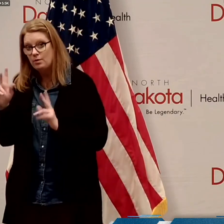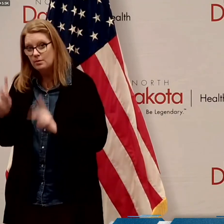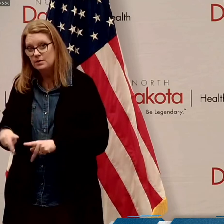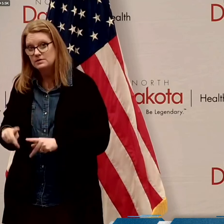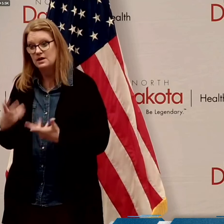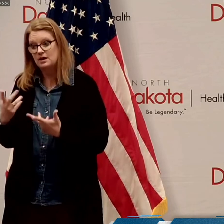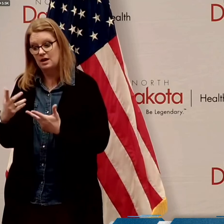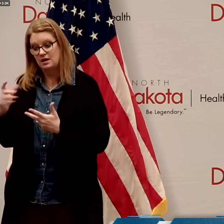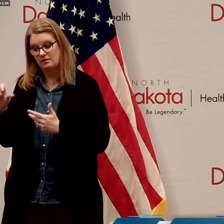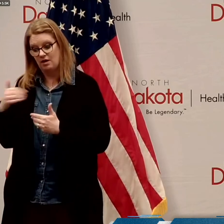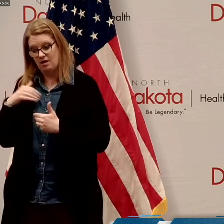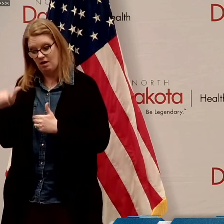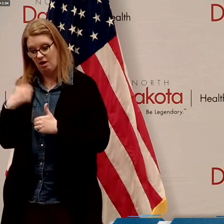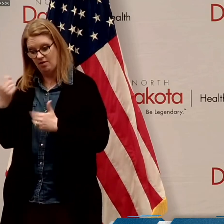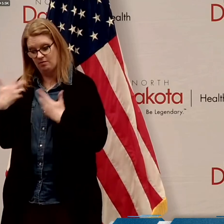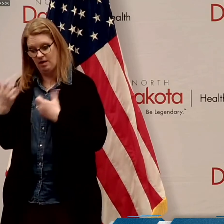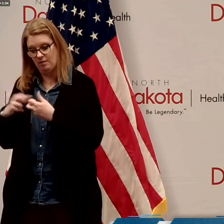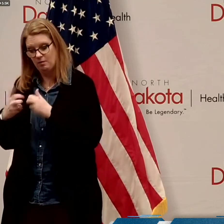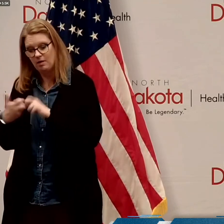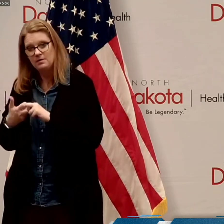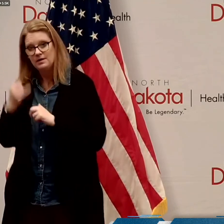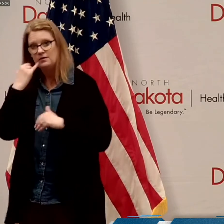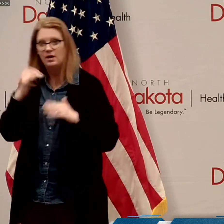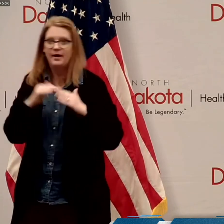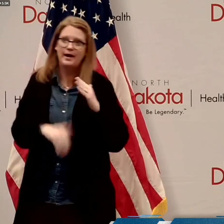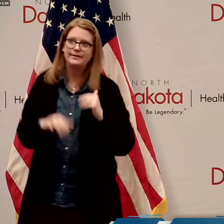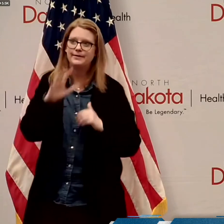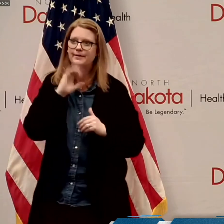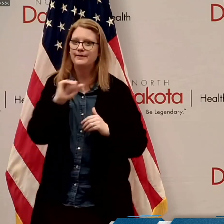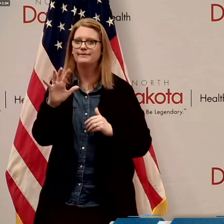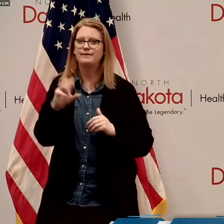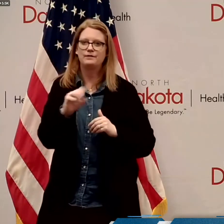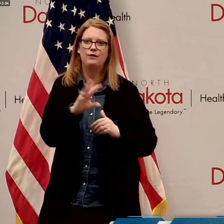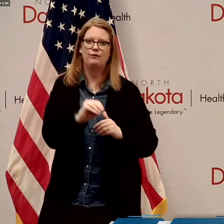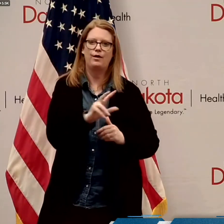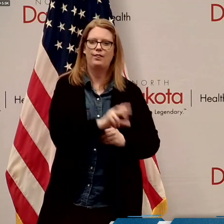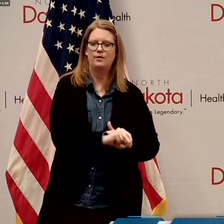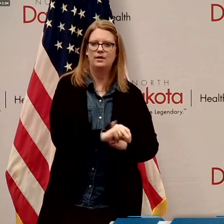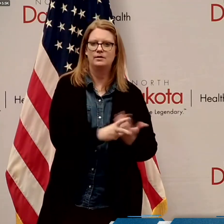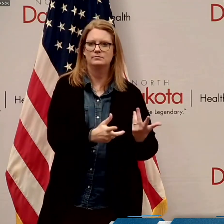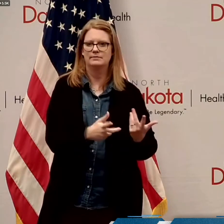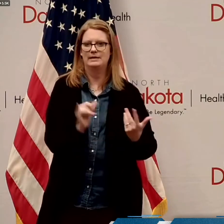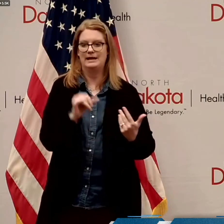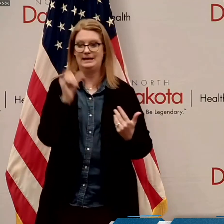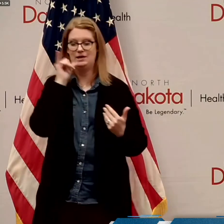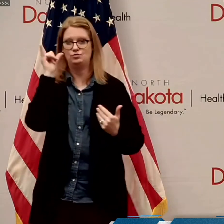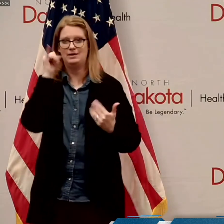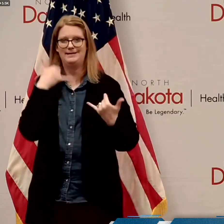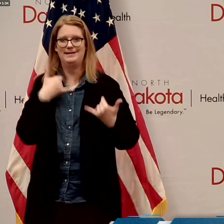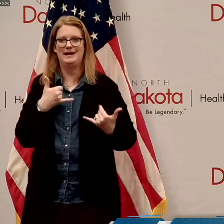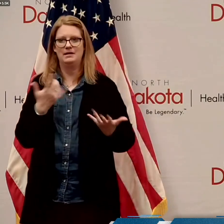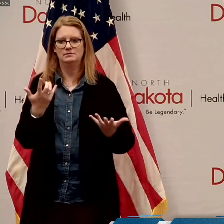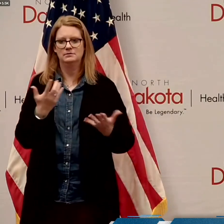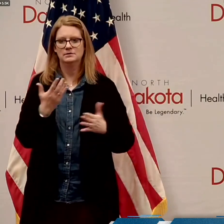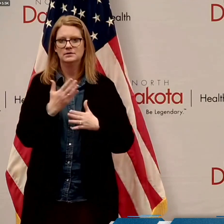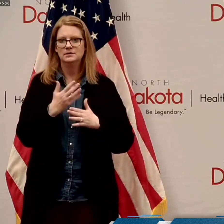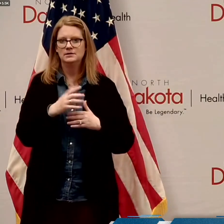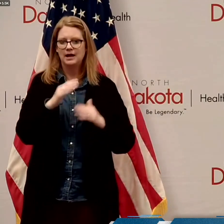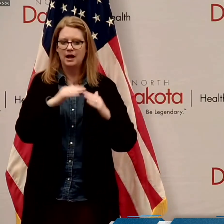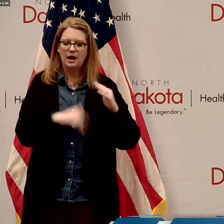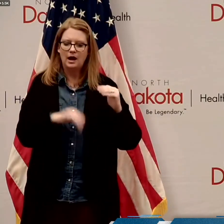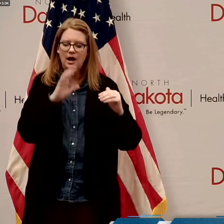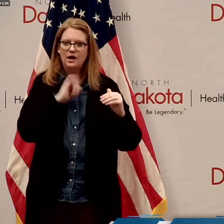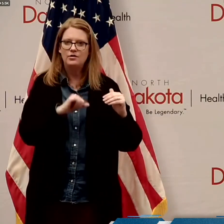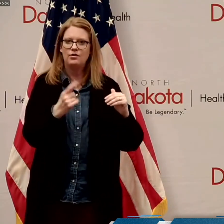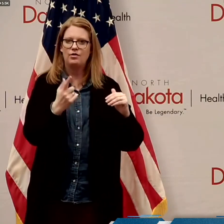doesn't mean that if you're, under 50 or under 40, under 30, and in the case of yesterday and today, I mean, we've got cases under 30, under 20,